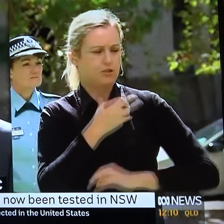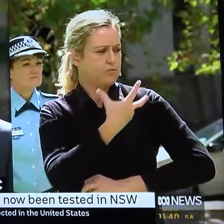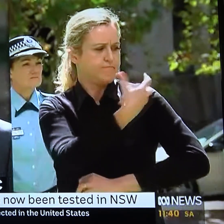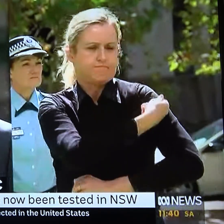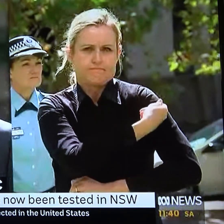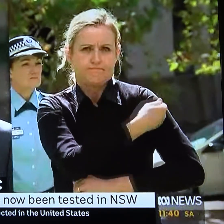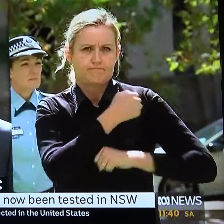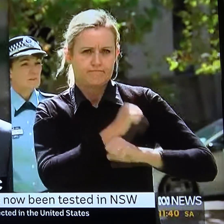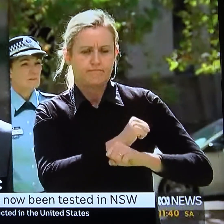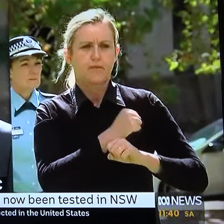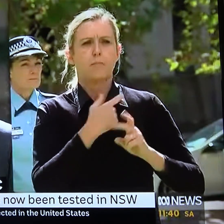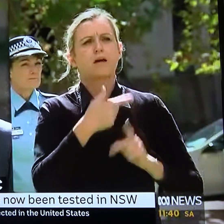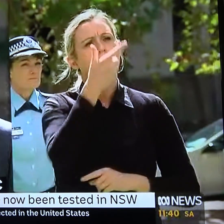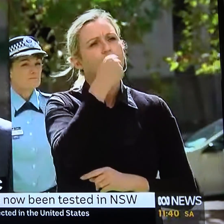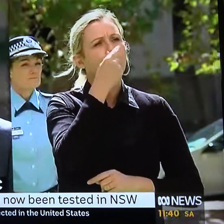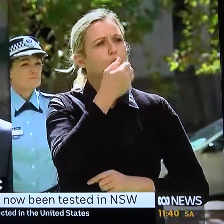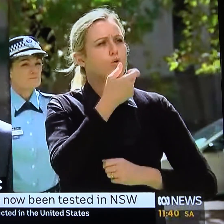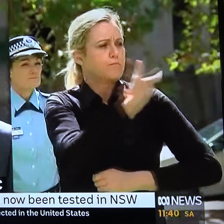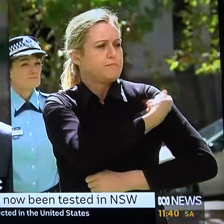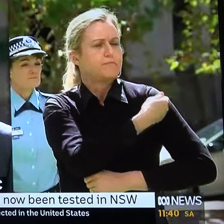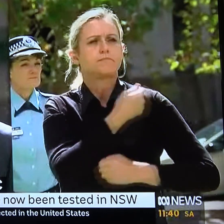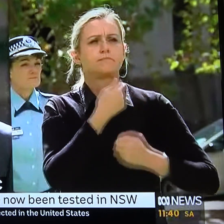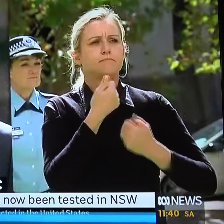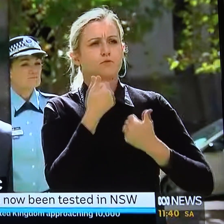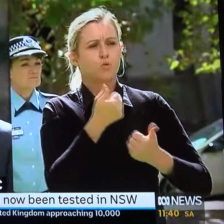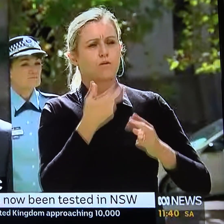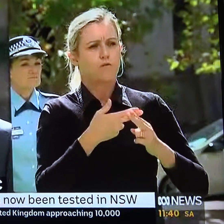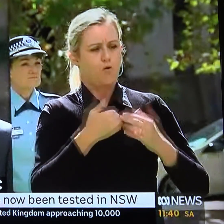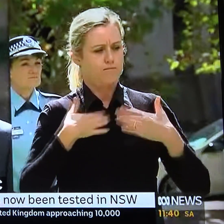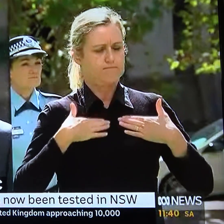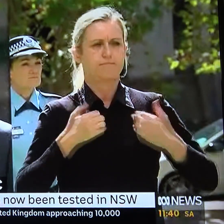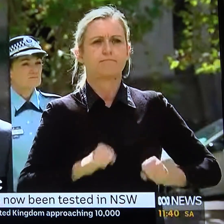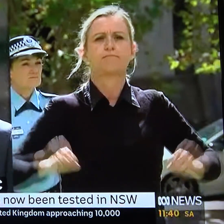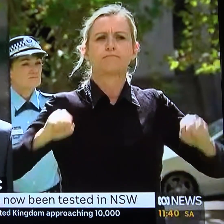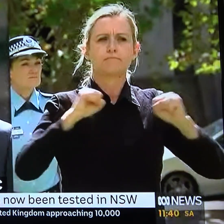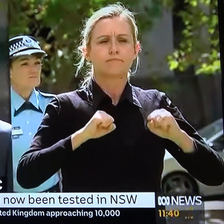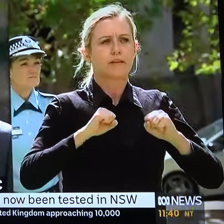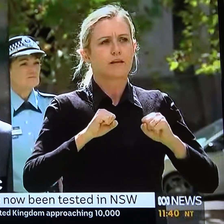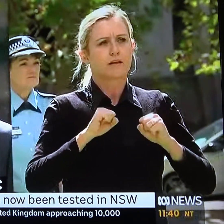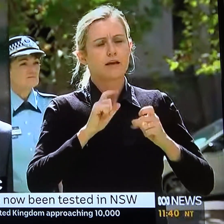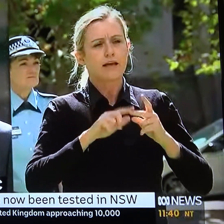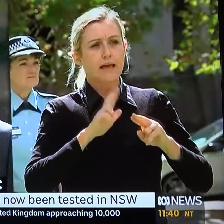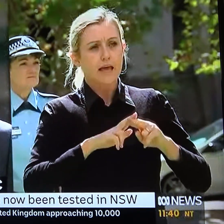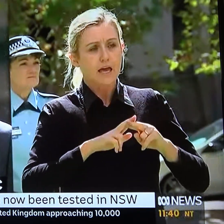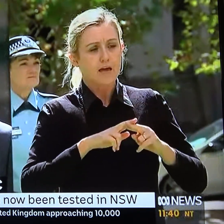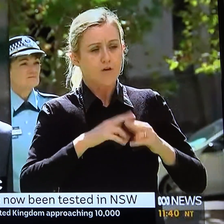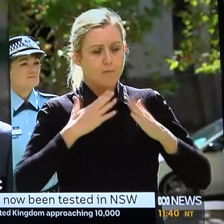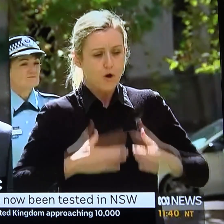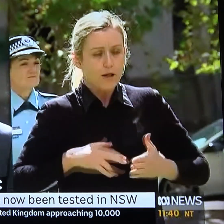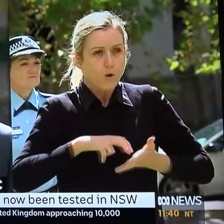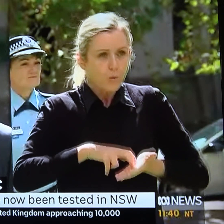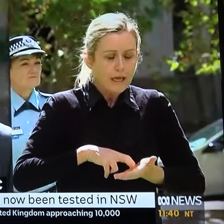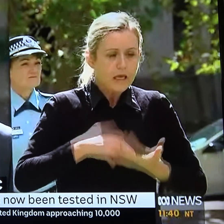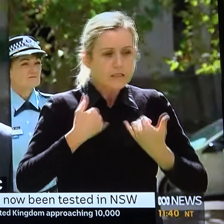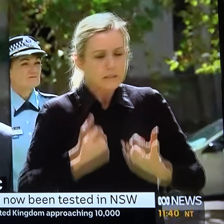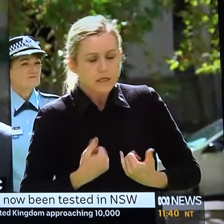because you get the flu, then that makes you more vulnerable to this evil virus that's doing its damage across the world. But I want to